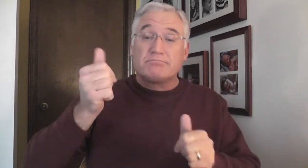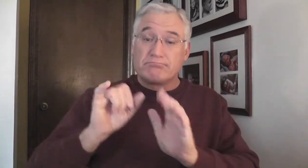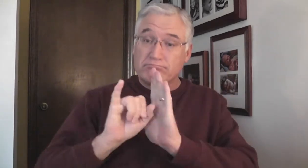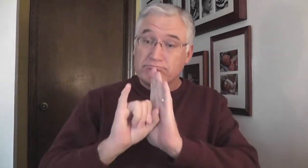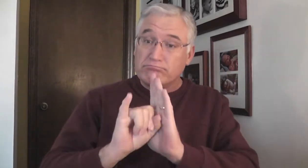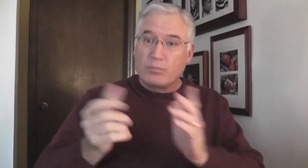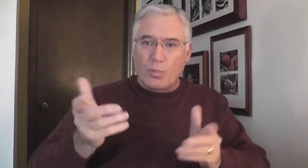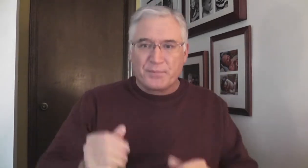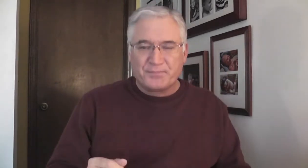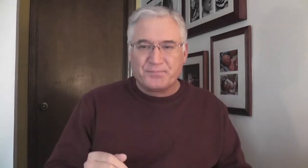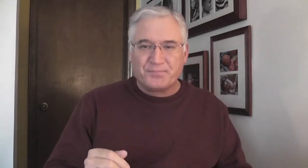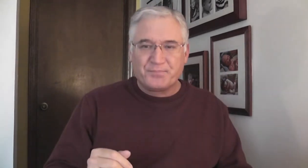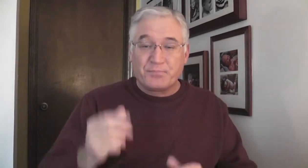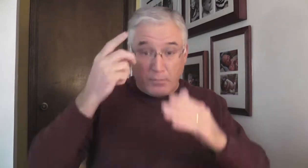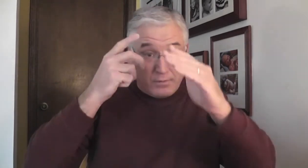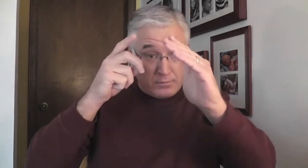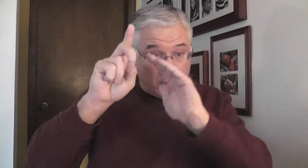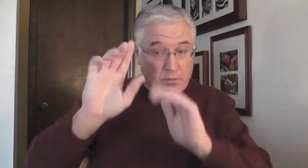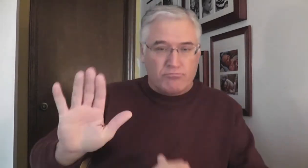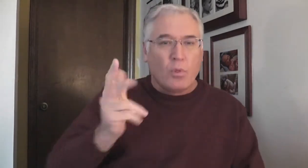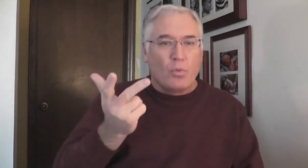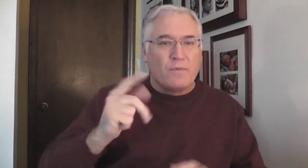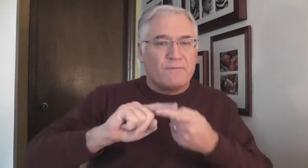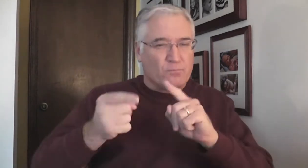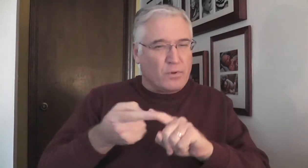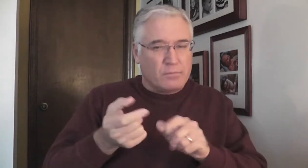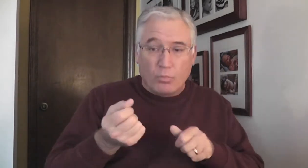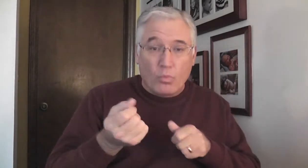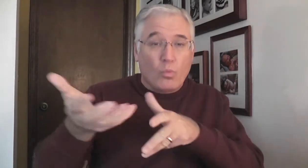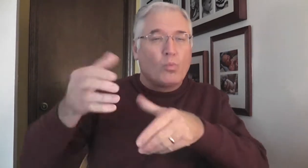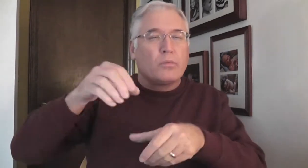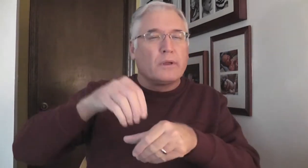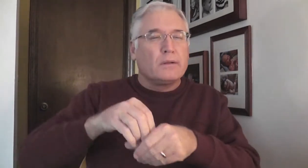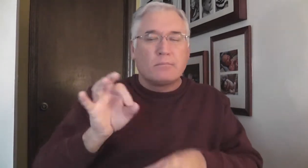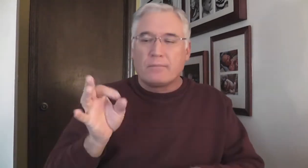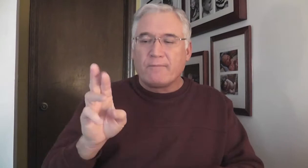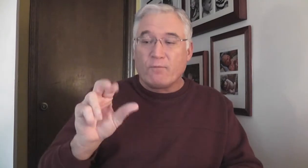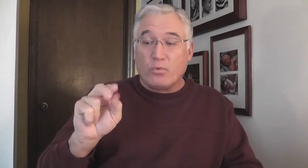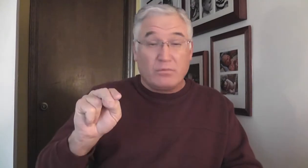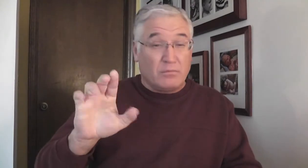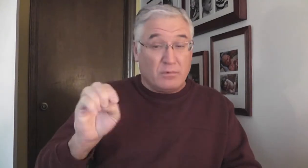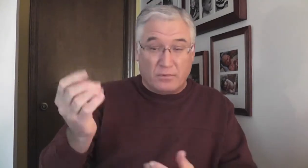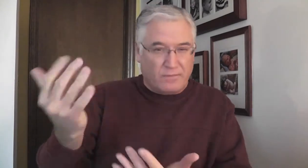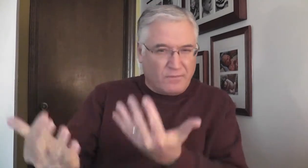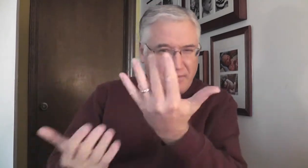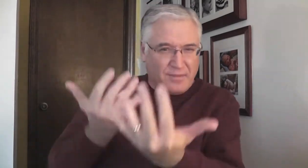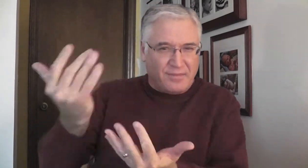us. A perfect illustration is when Daniel's 3 friends who were thrown into the fiery